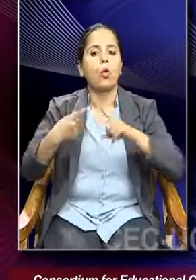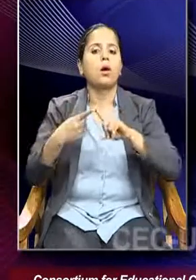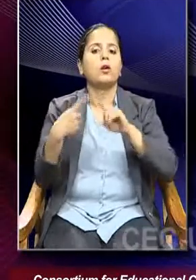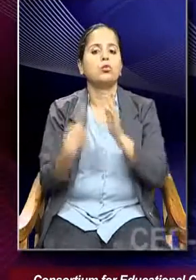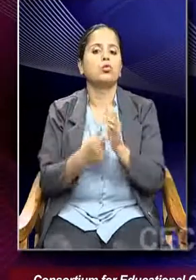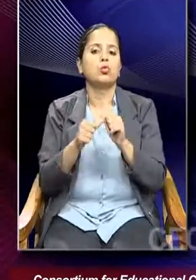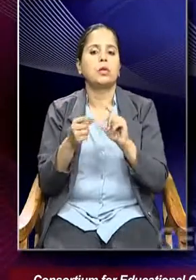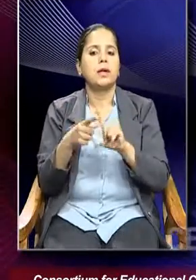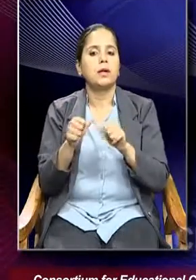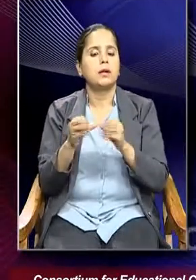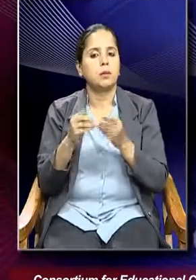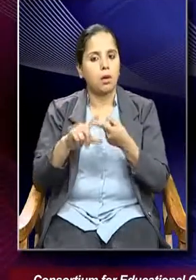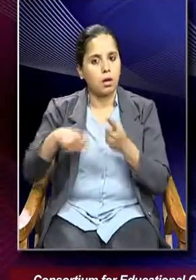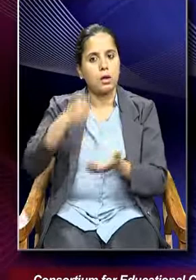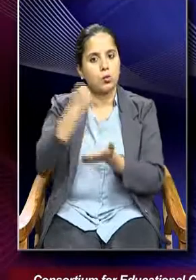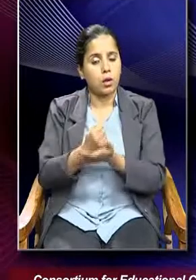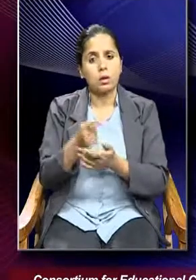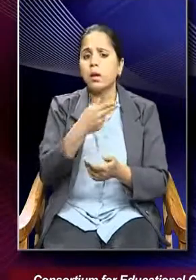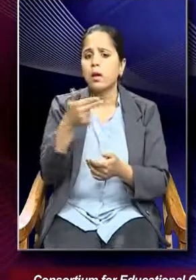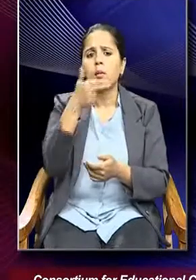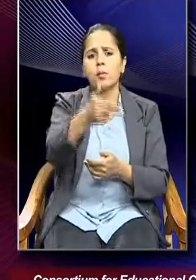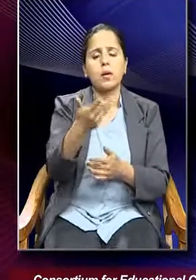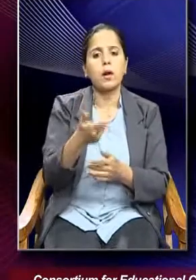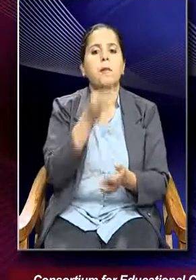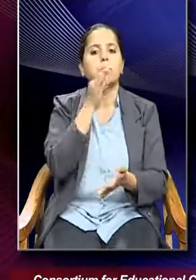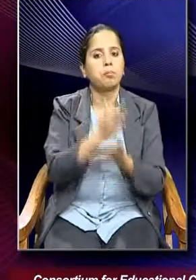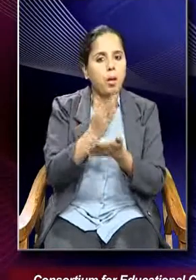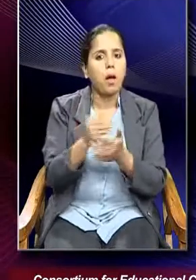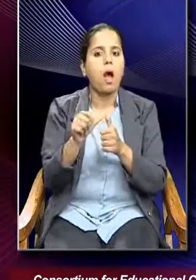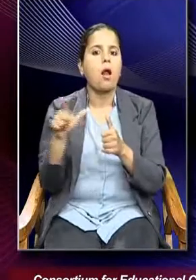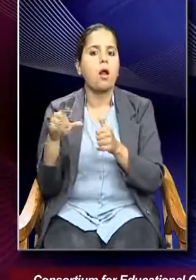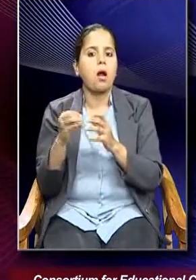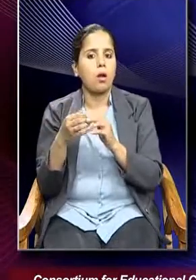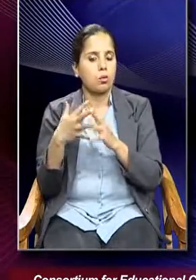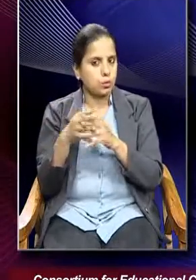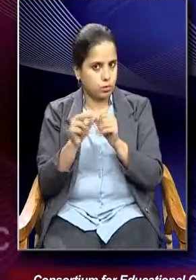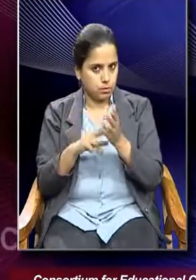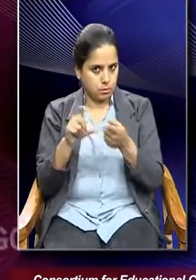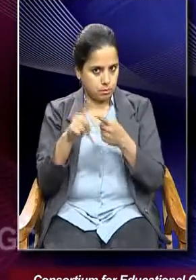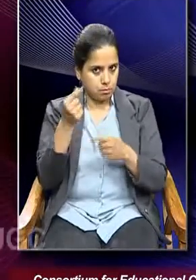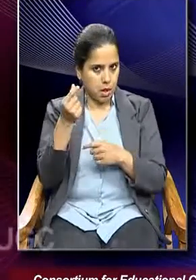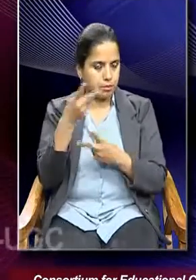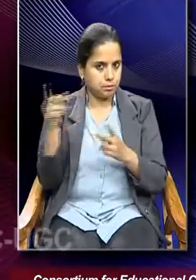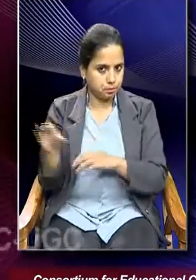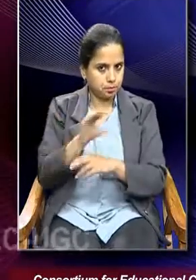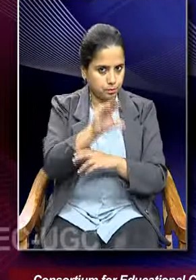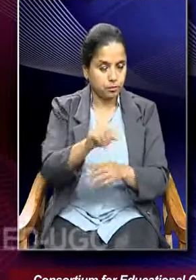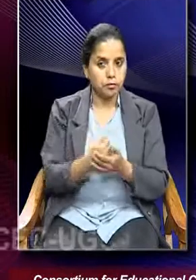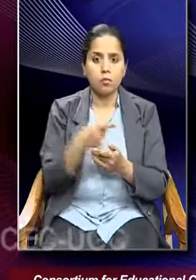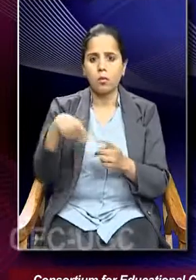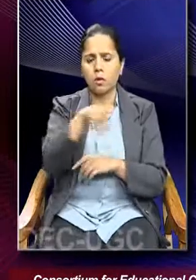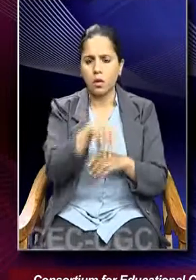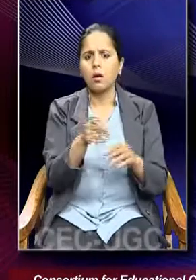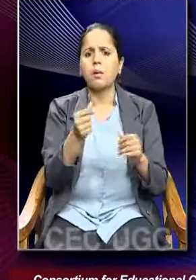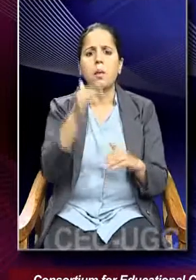also called as permits or allowances. Market-based approaches equates marginal